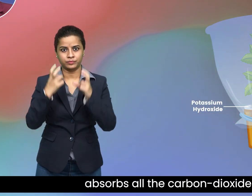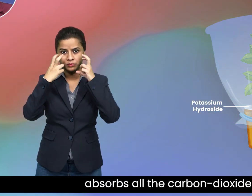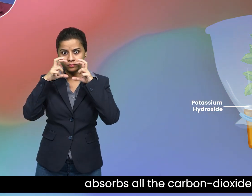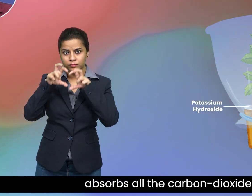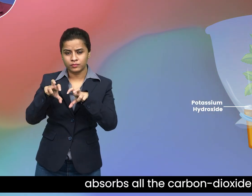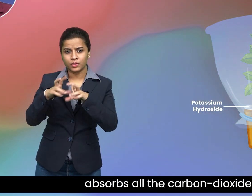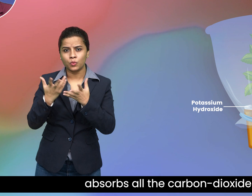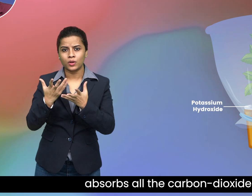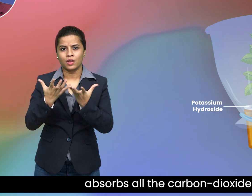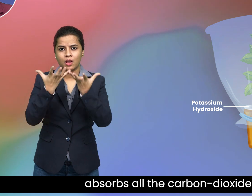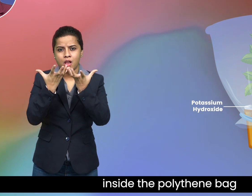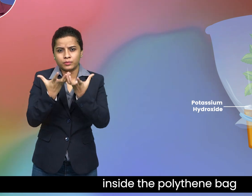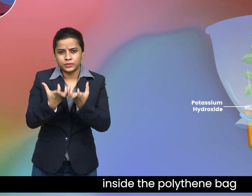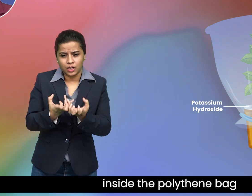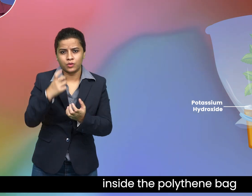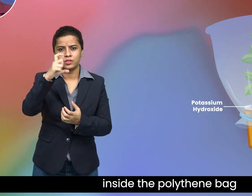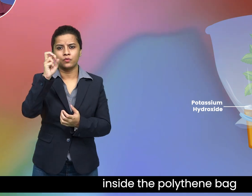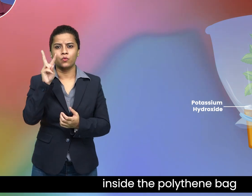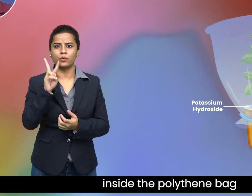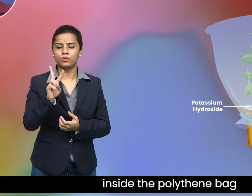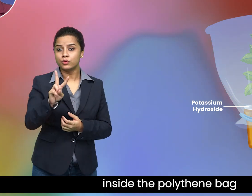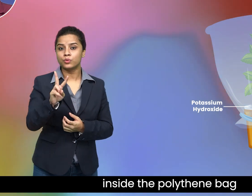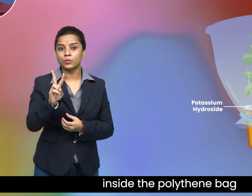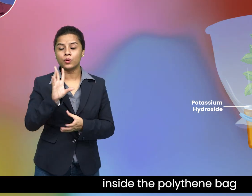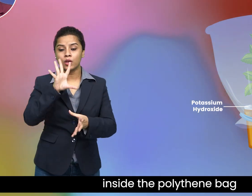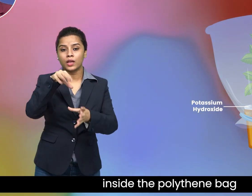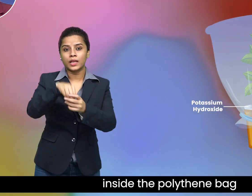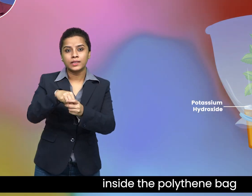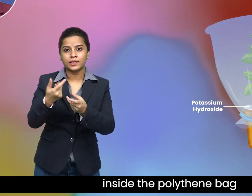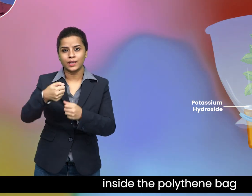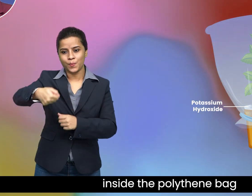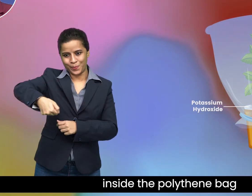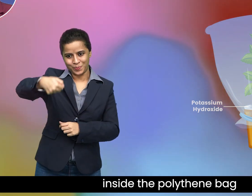absorbs all the carbon dioxide inside the polythene bag,